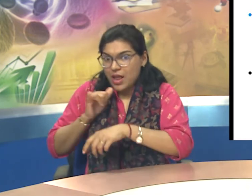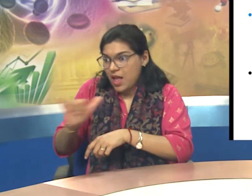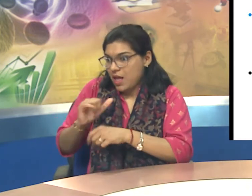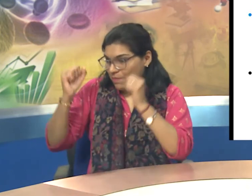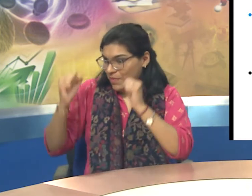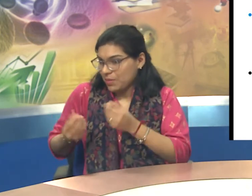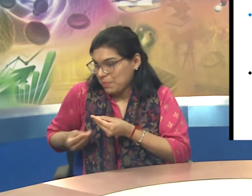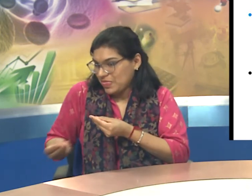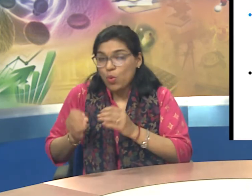without